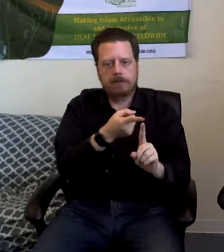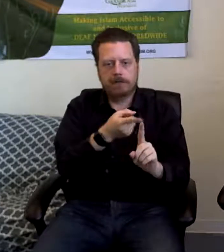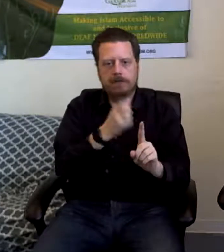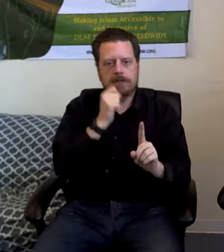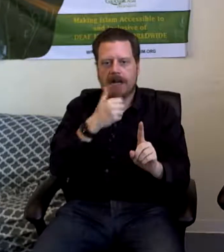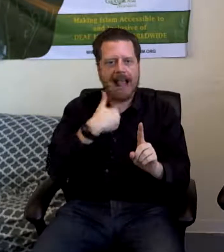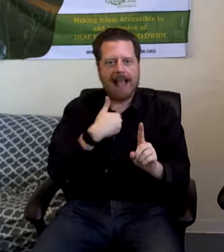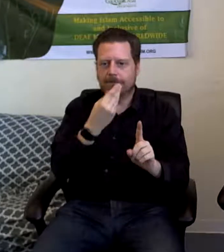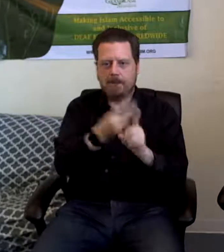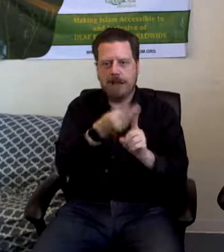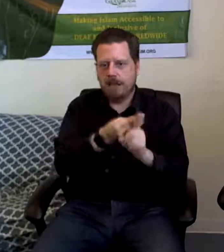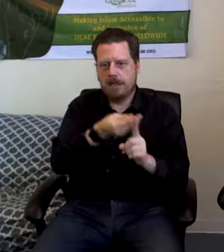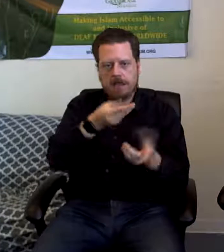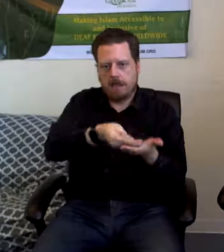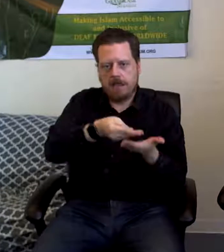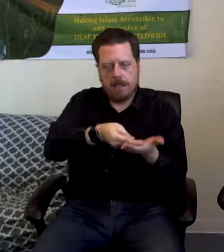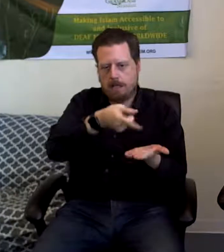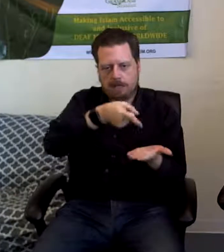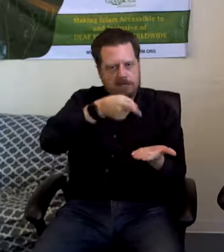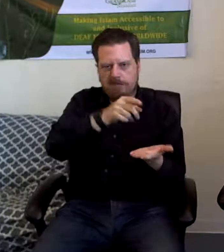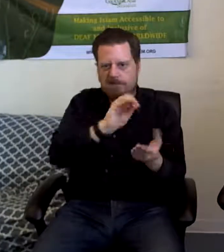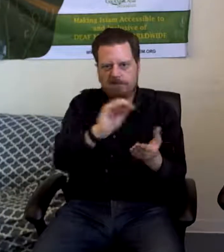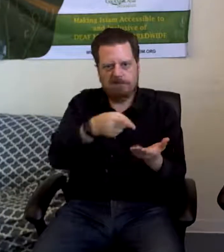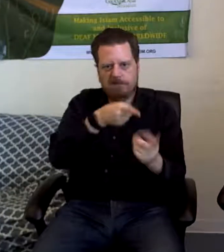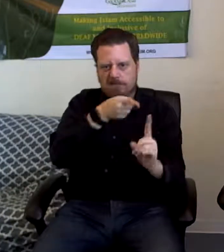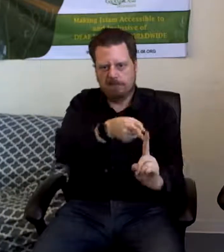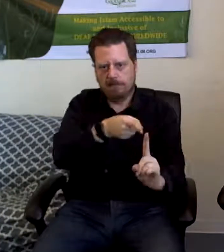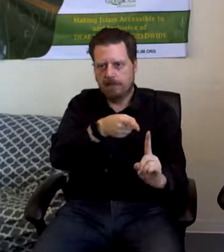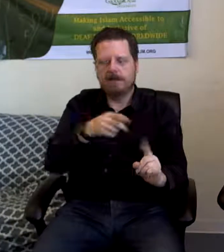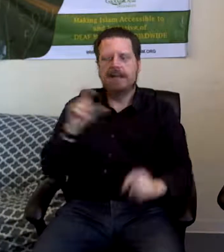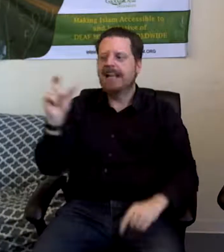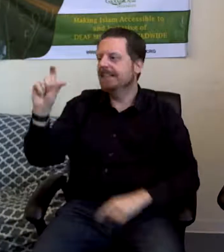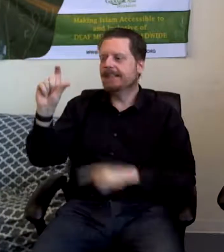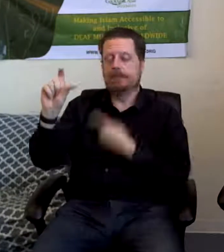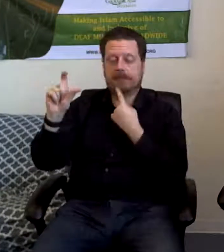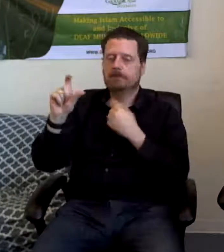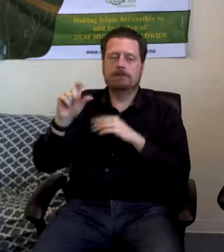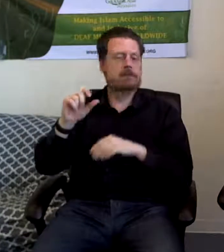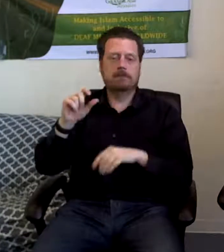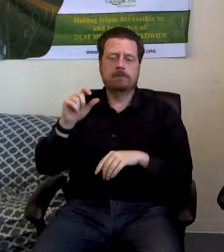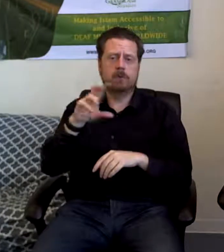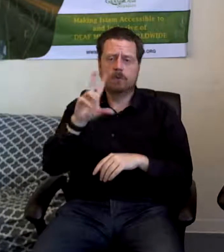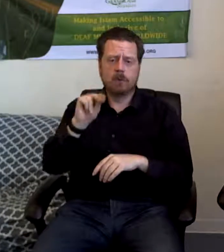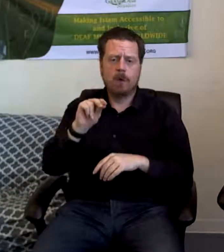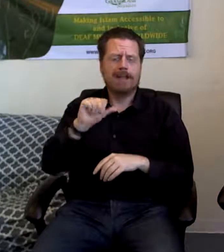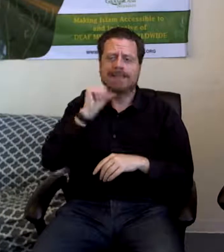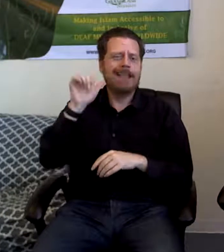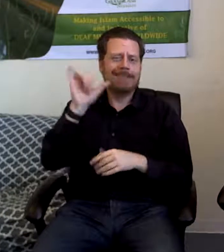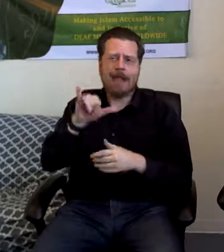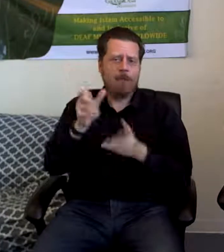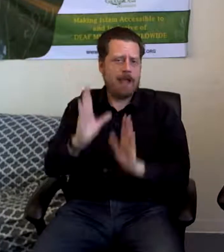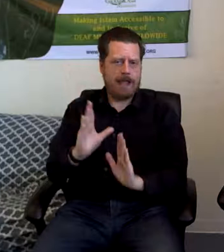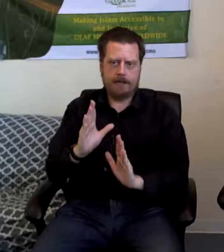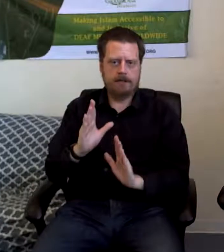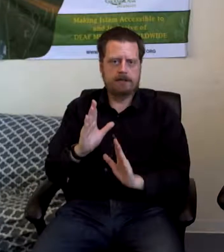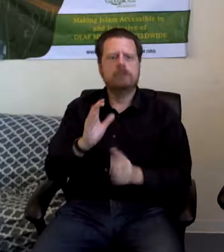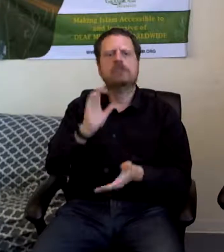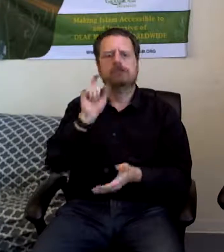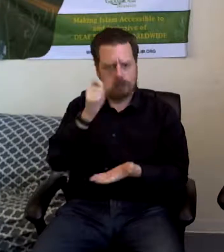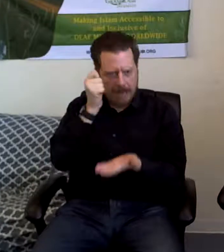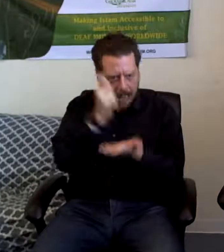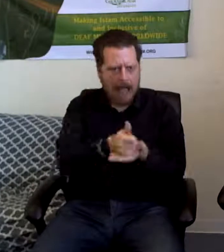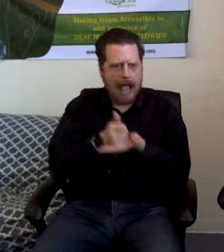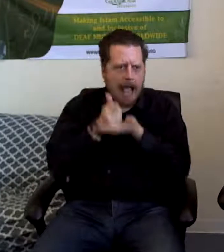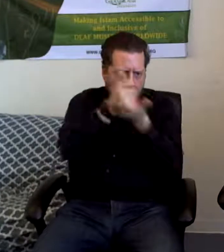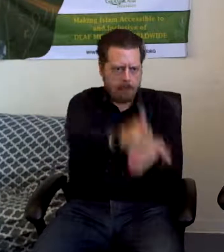her own money. Islam, this is not the way it should be. Help them get married is